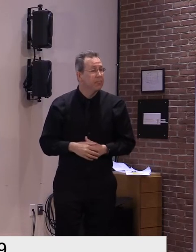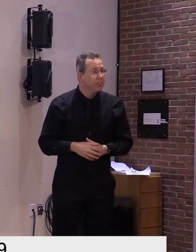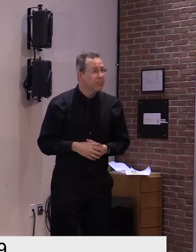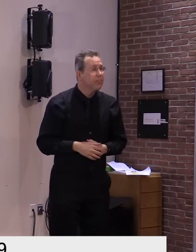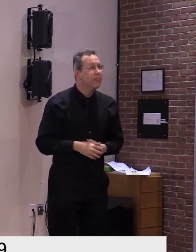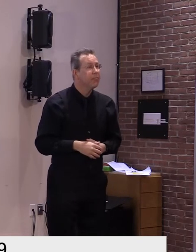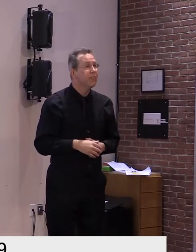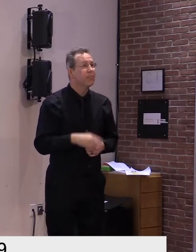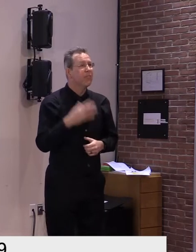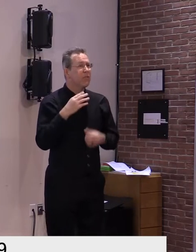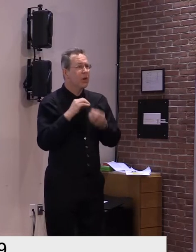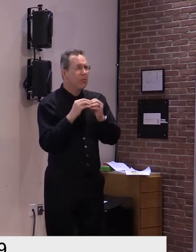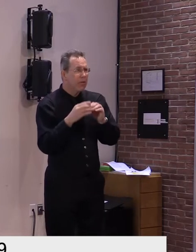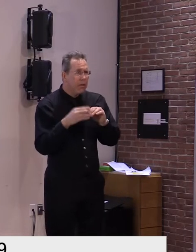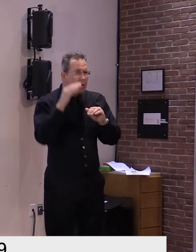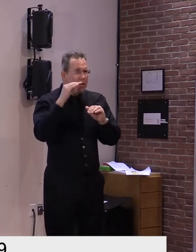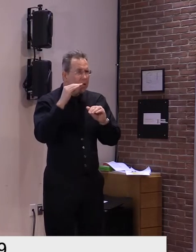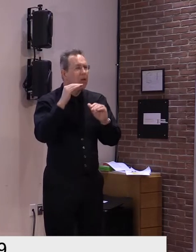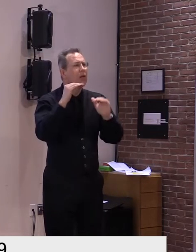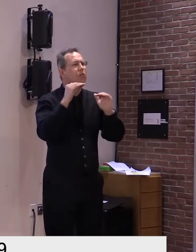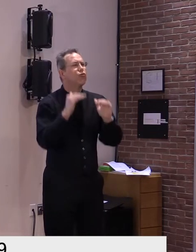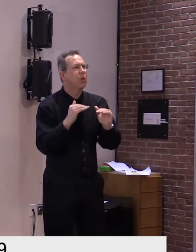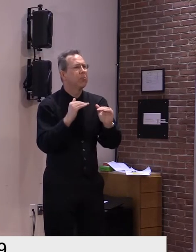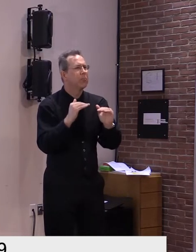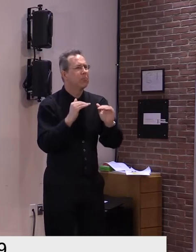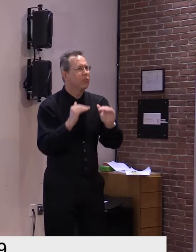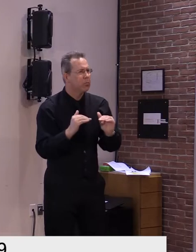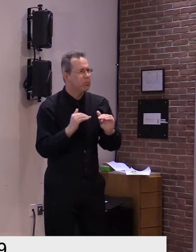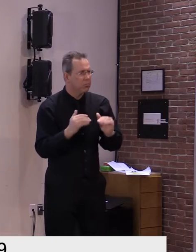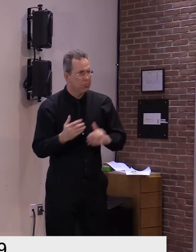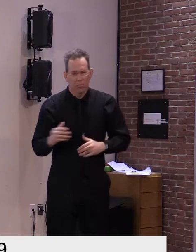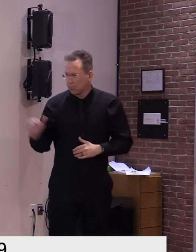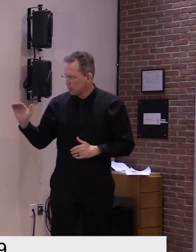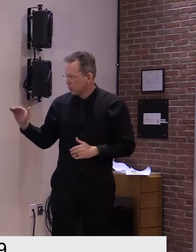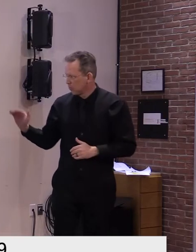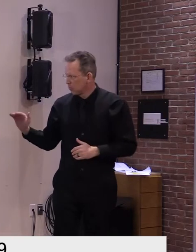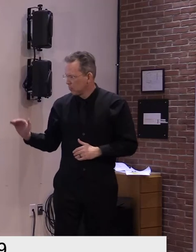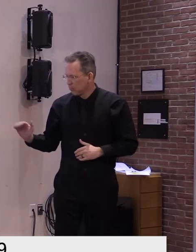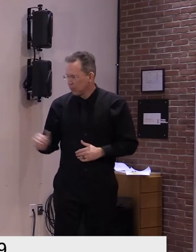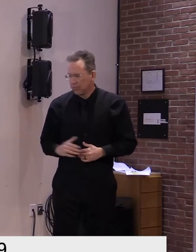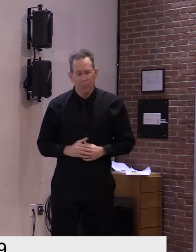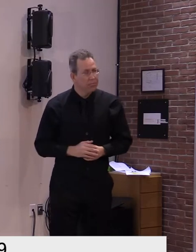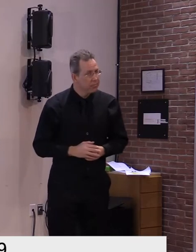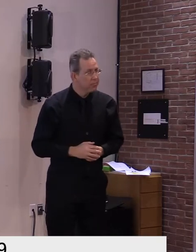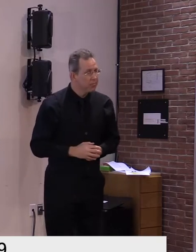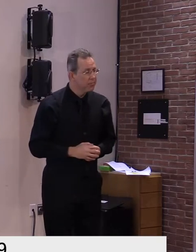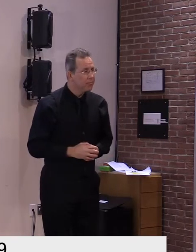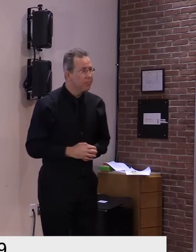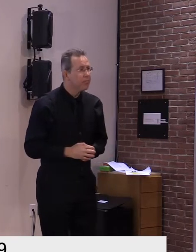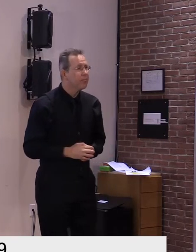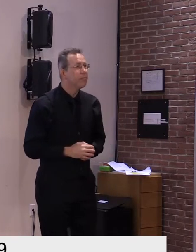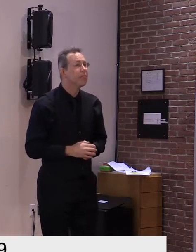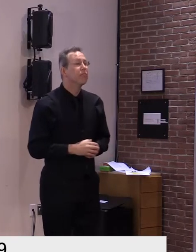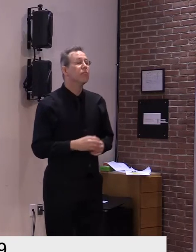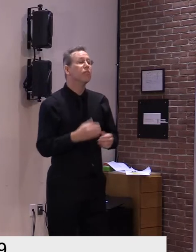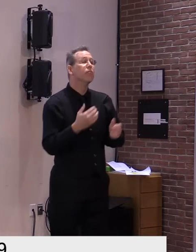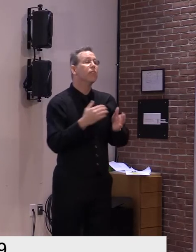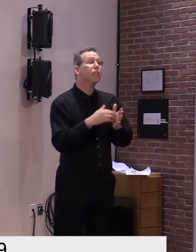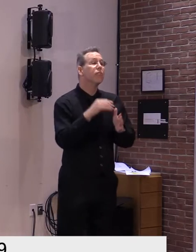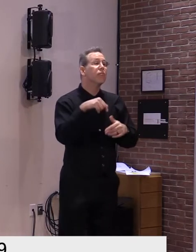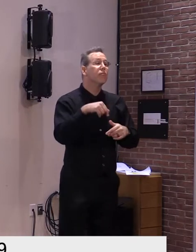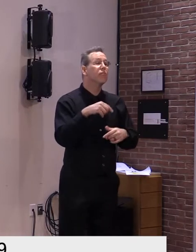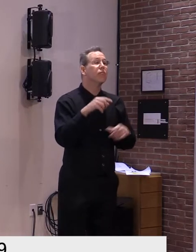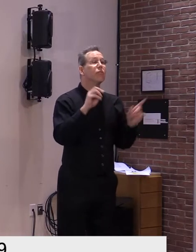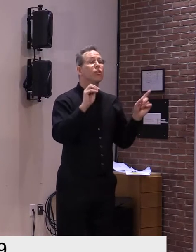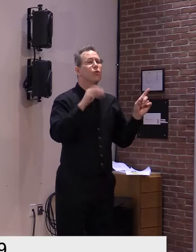to 108 cases on that average. Again, we can see that the COVID-19 outbreak at the Newport prison contributed to